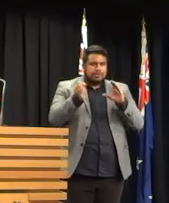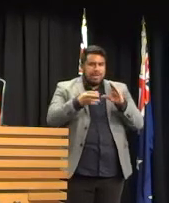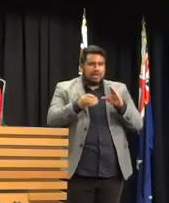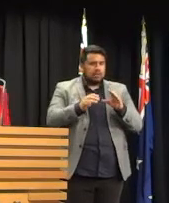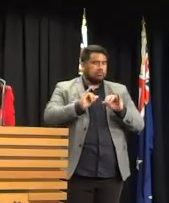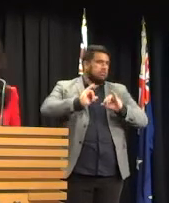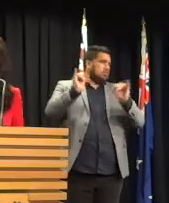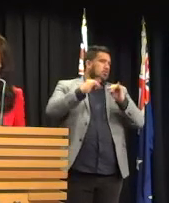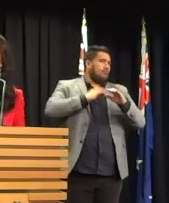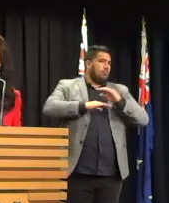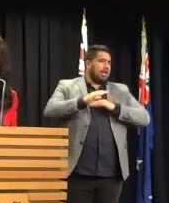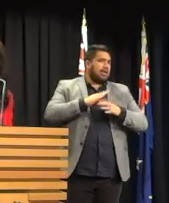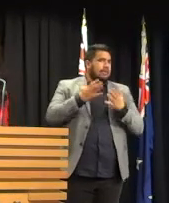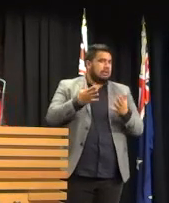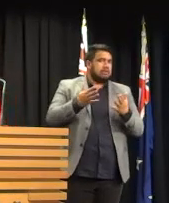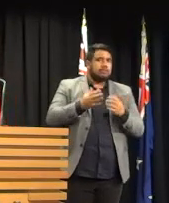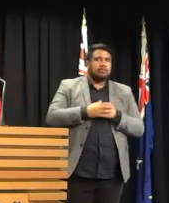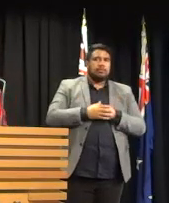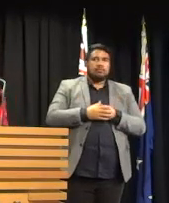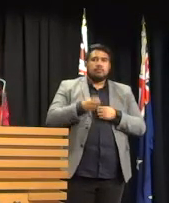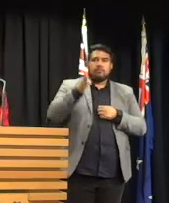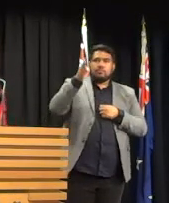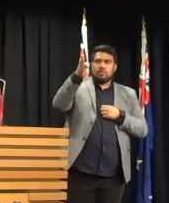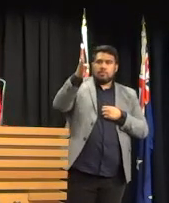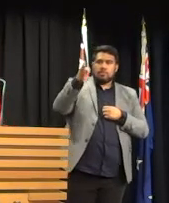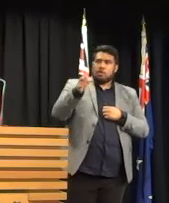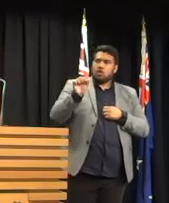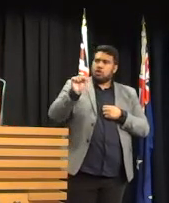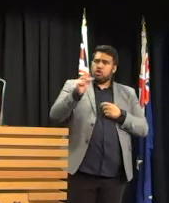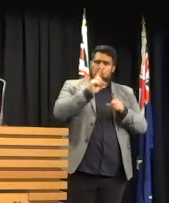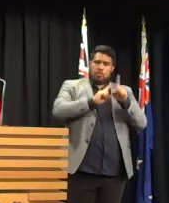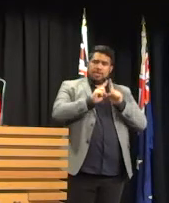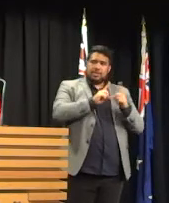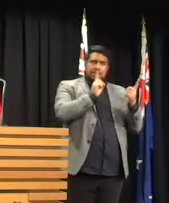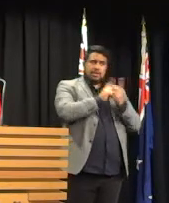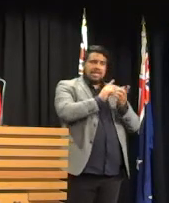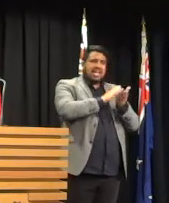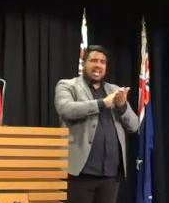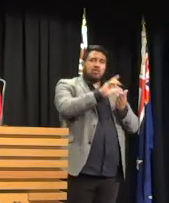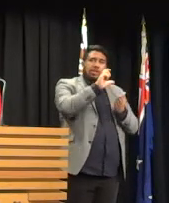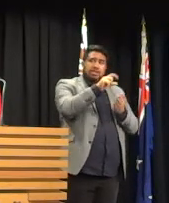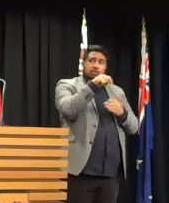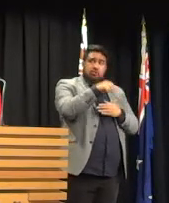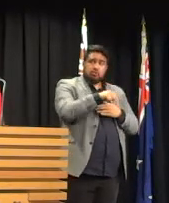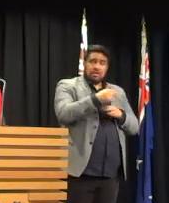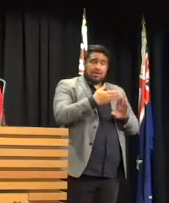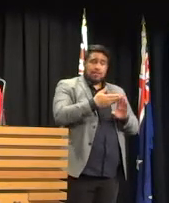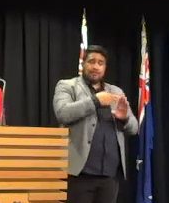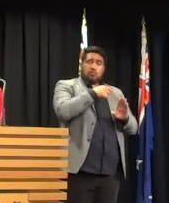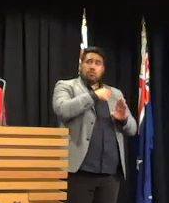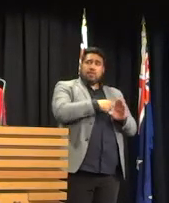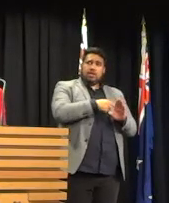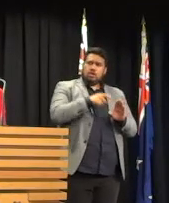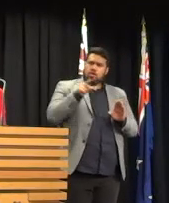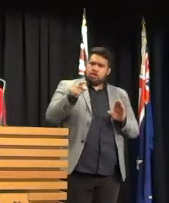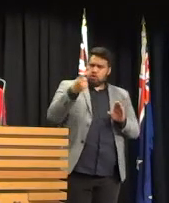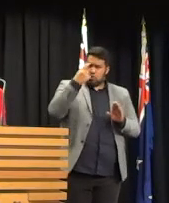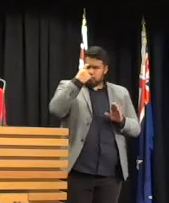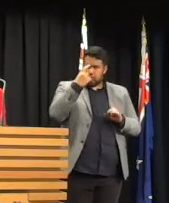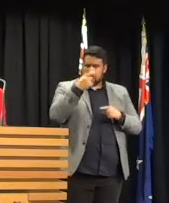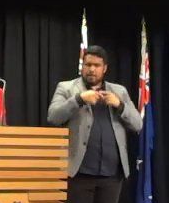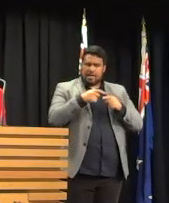A Sri Lankan refugee. Before your meeting with Hillary Clinton today, did you consider what, if any,